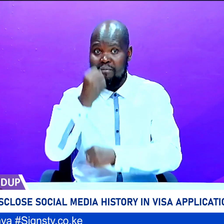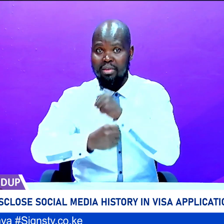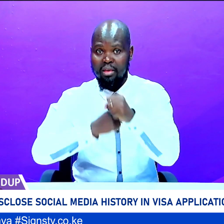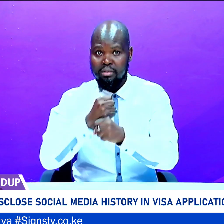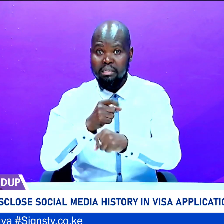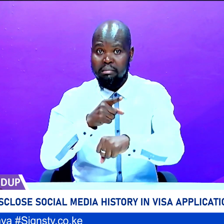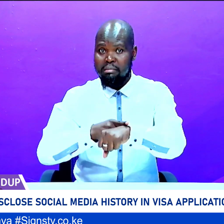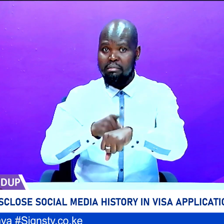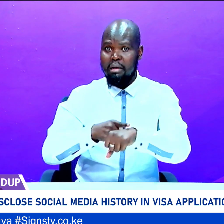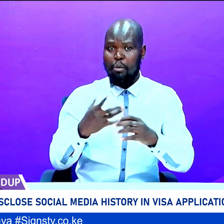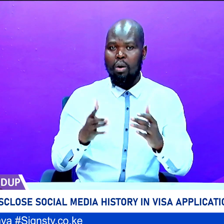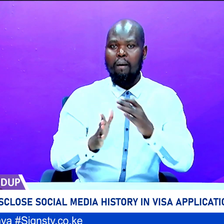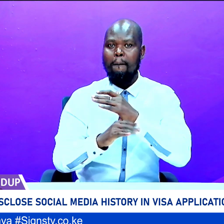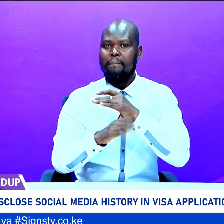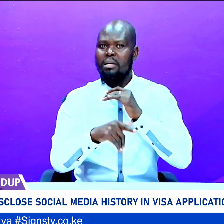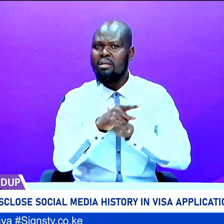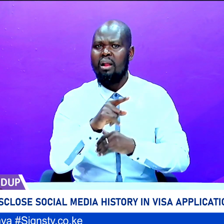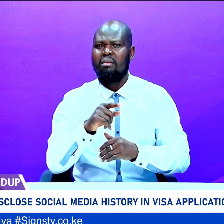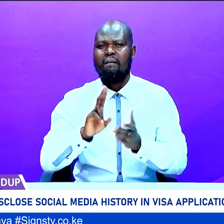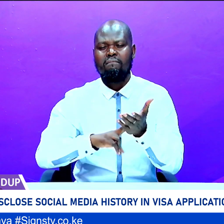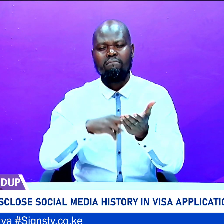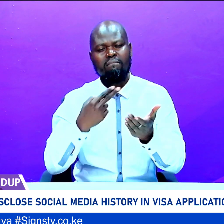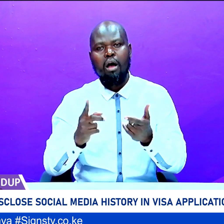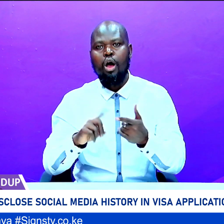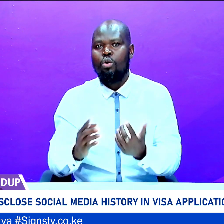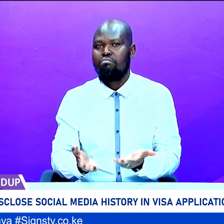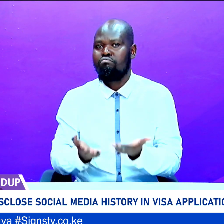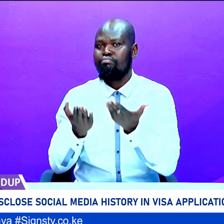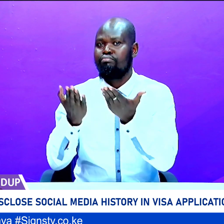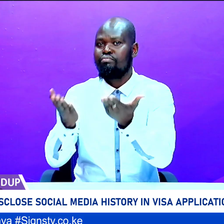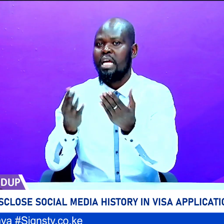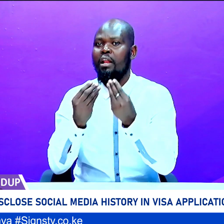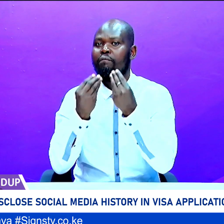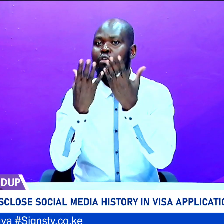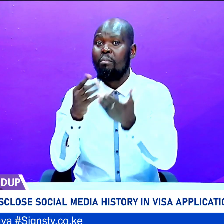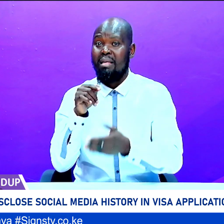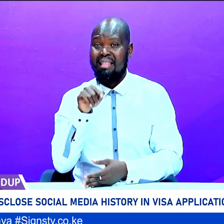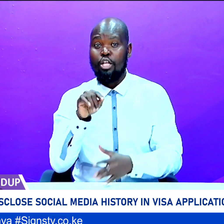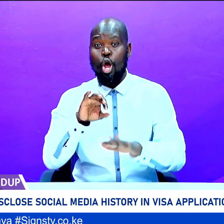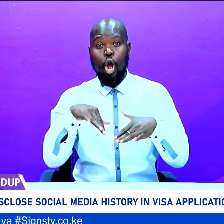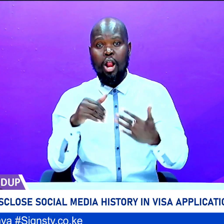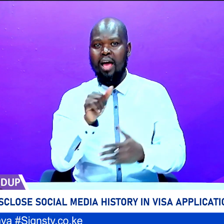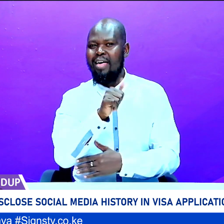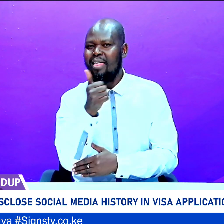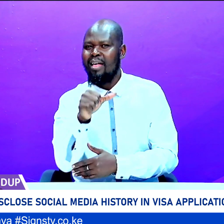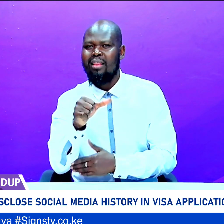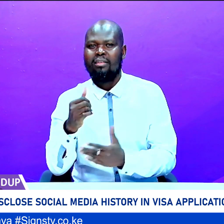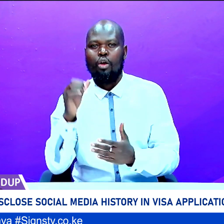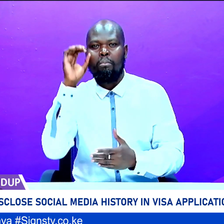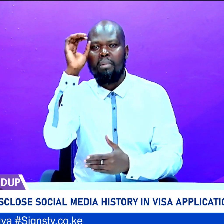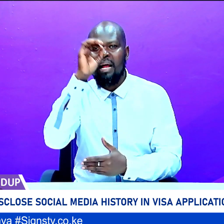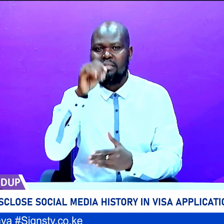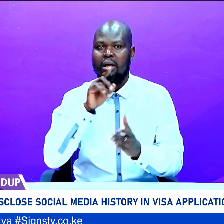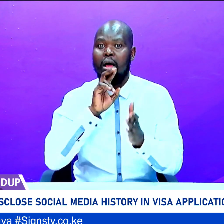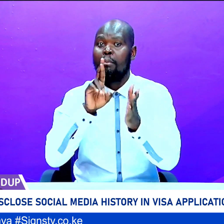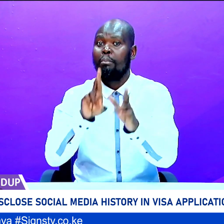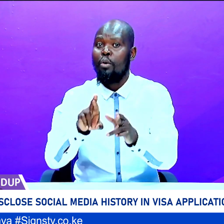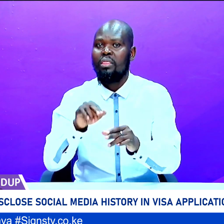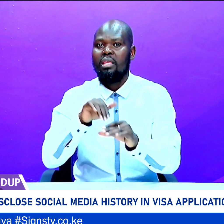the past 5 years. According to the embassy, failure to